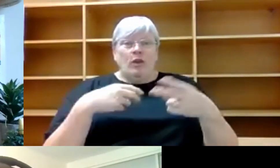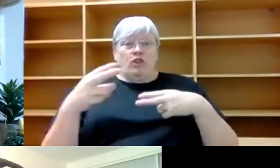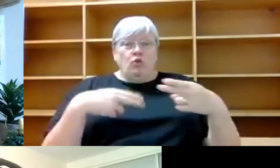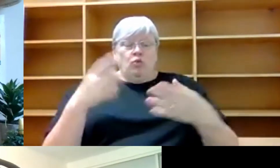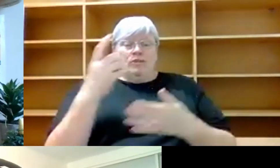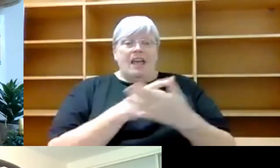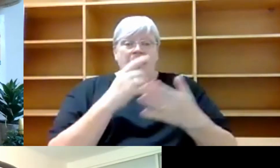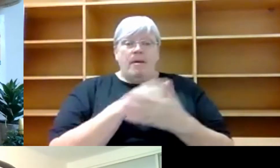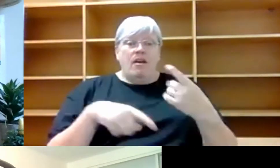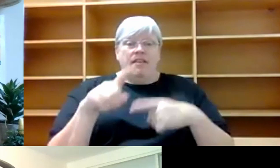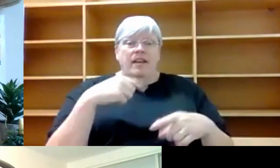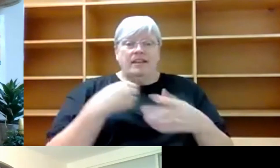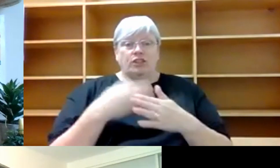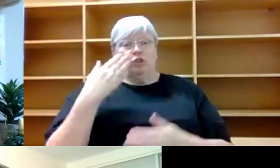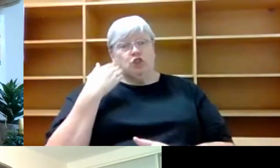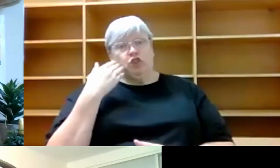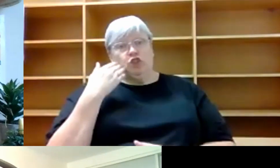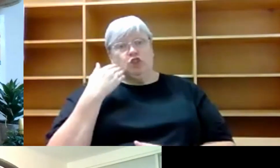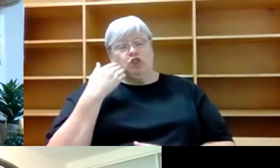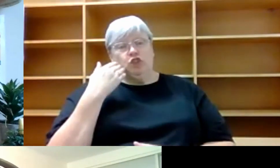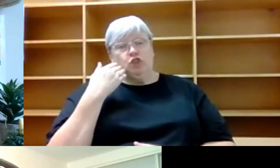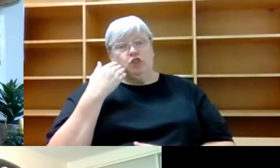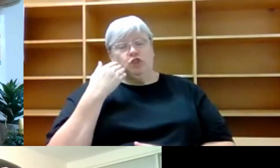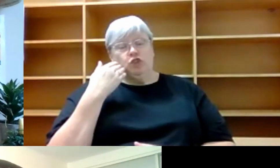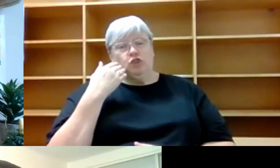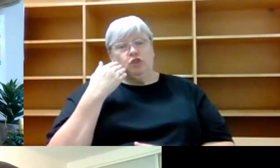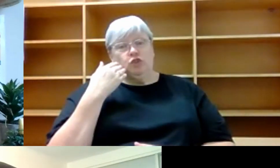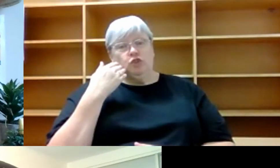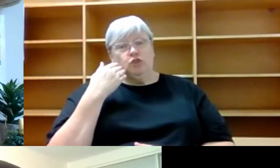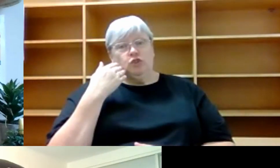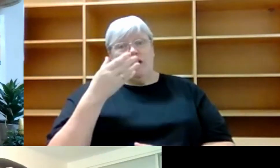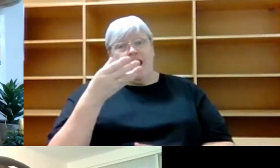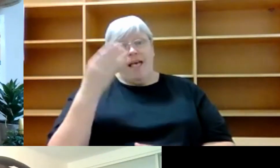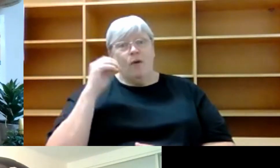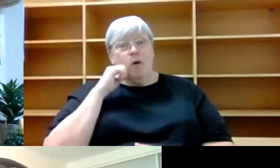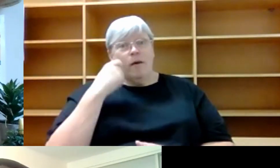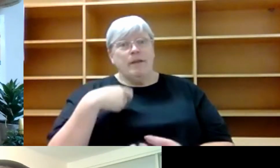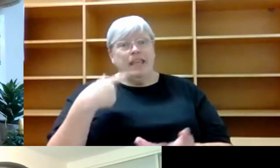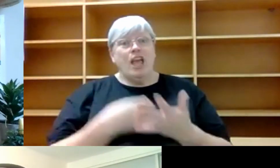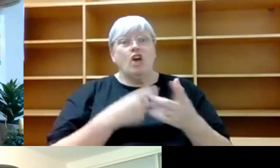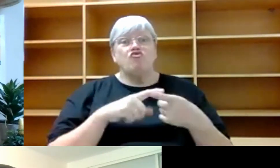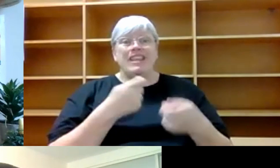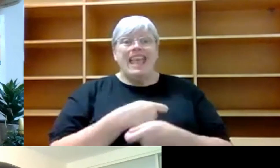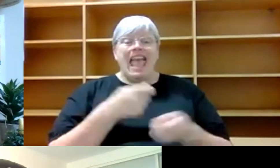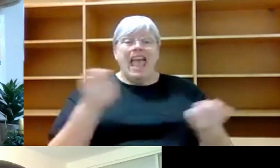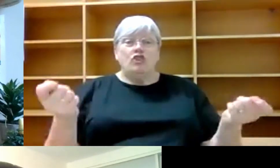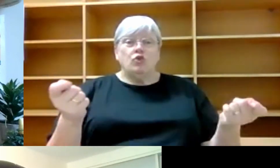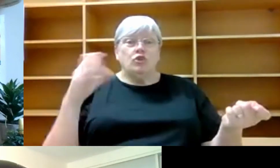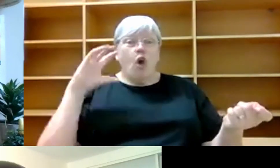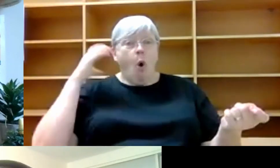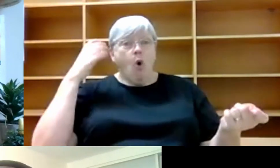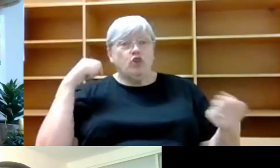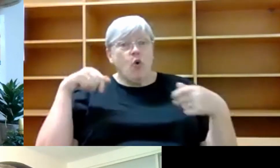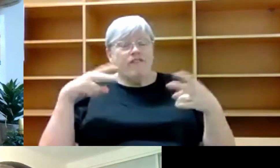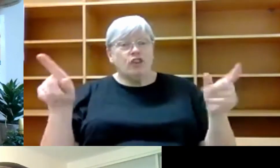because just the other day, I learned it's going to be reissued. It's going to be an audio version as well